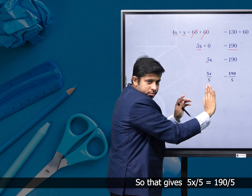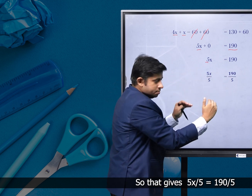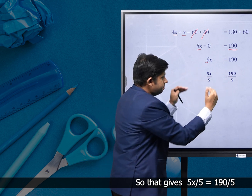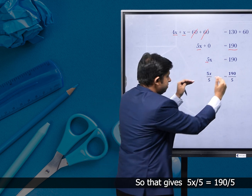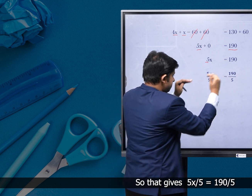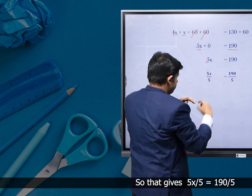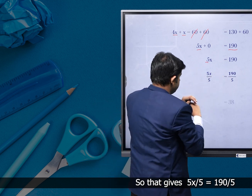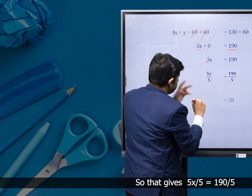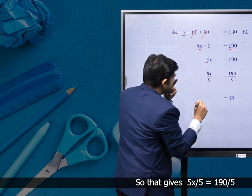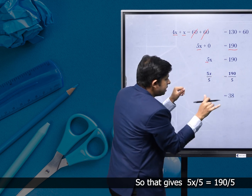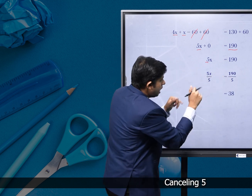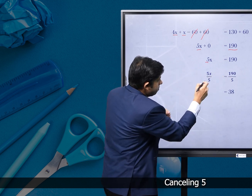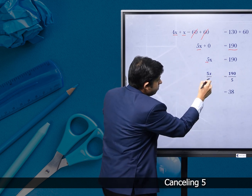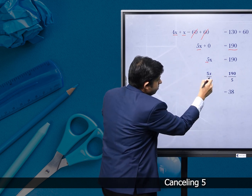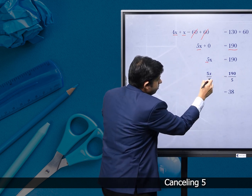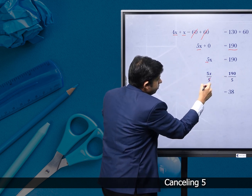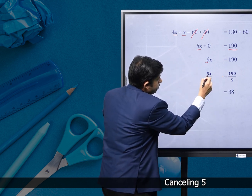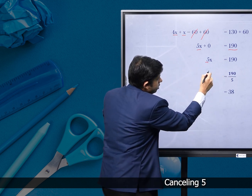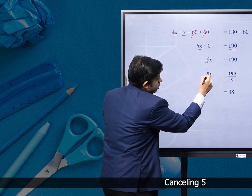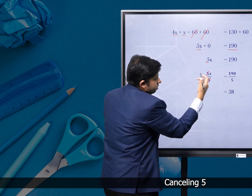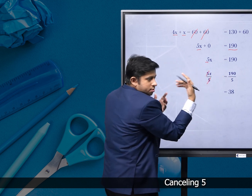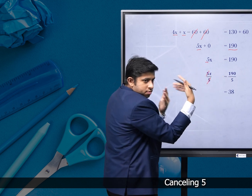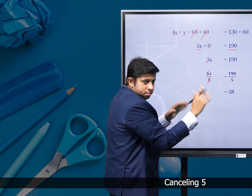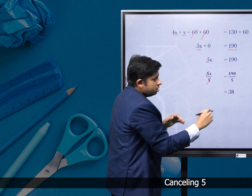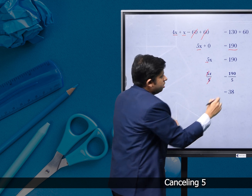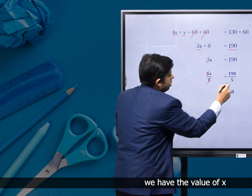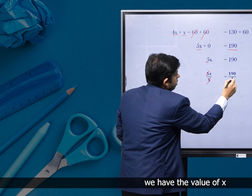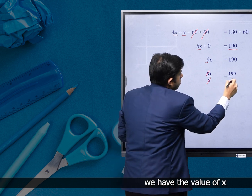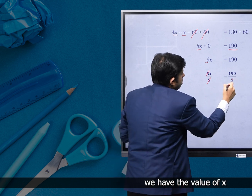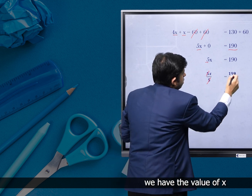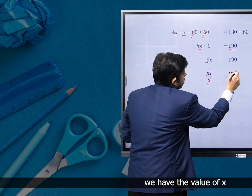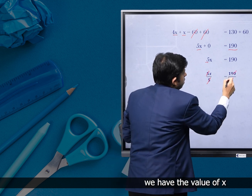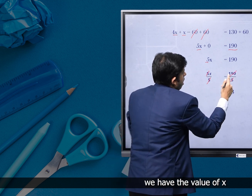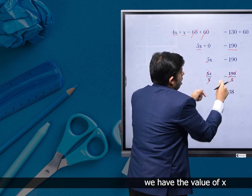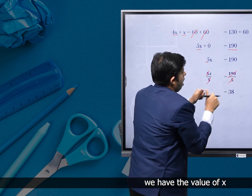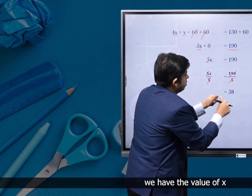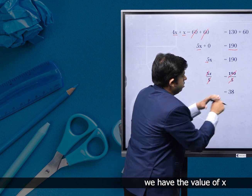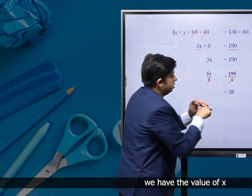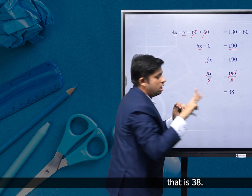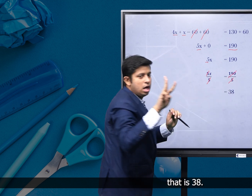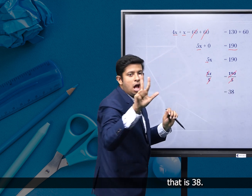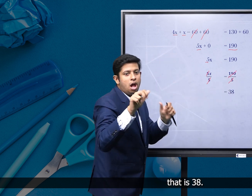5. Cancelling 5, we have the value of x, that is 38.